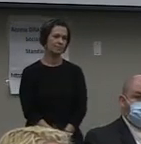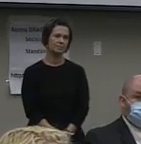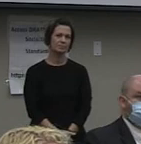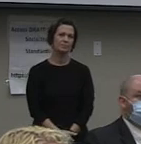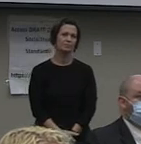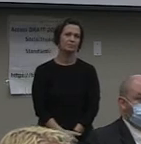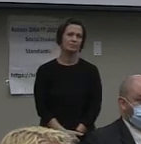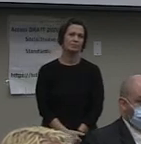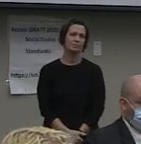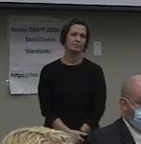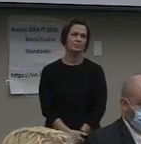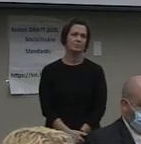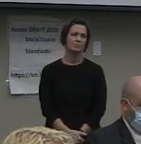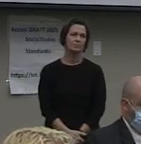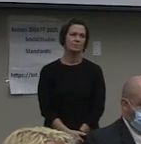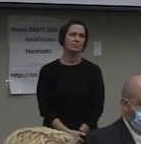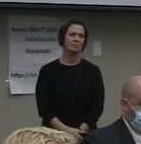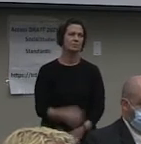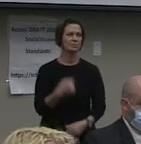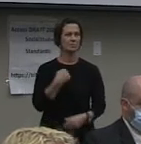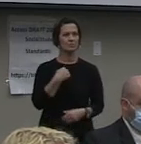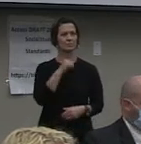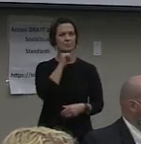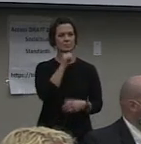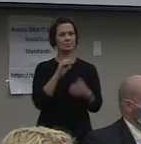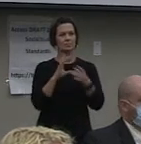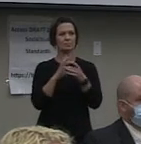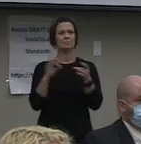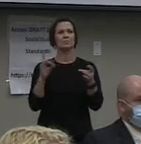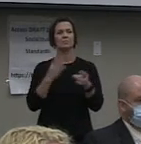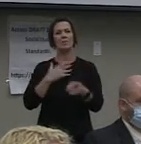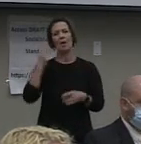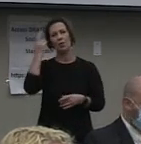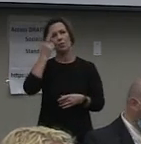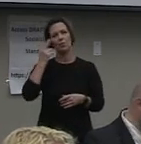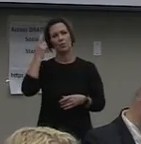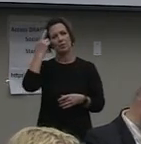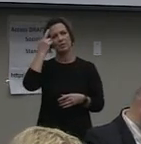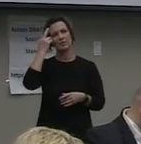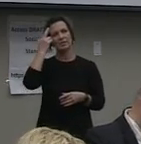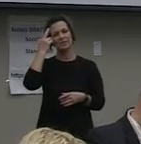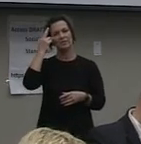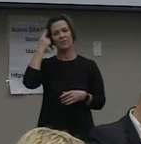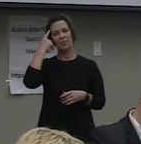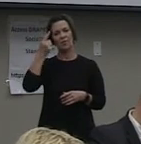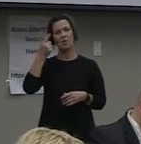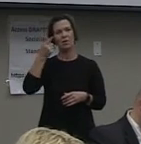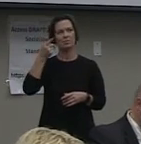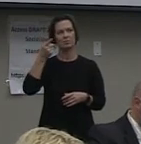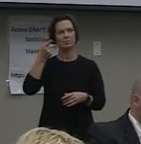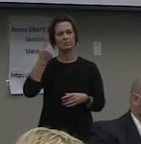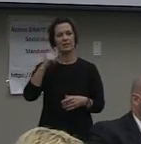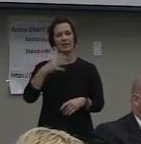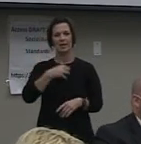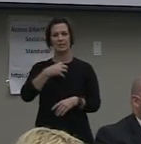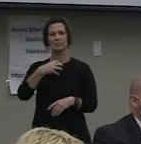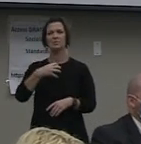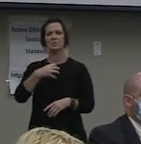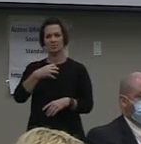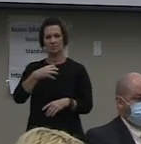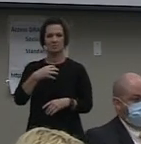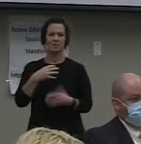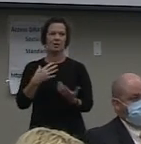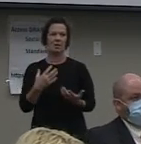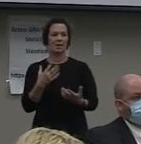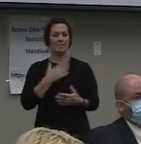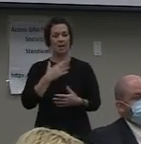So I didn't really state my reason for objecting, and I was telling a story, but my reason for objecting